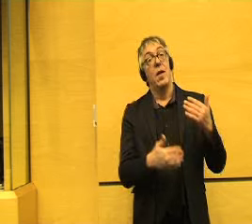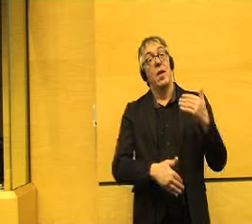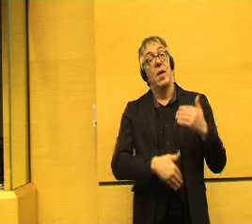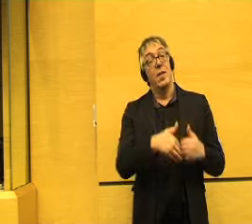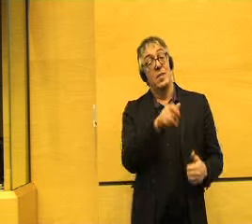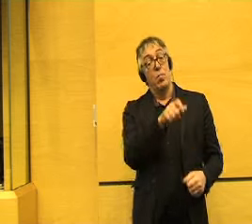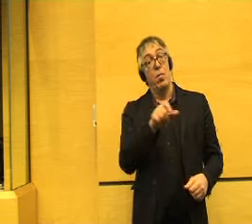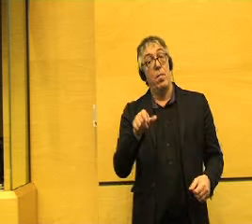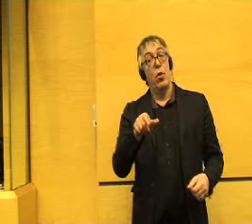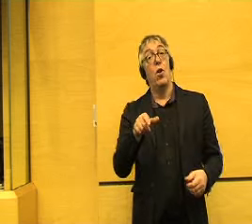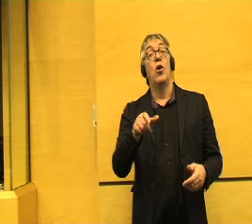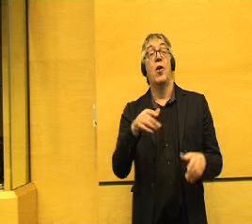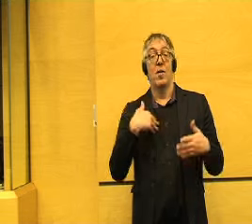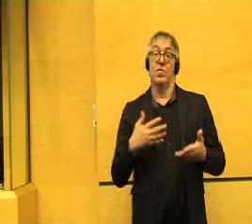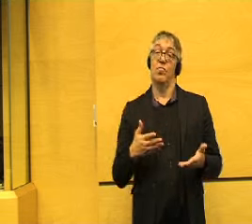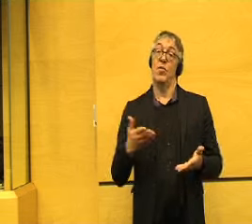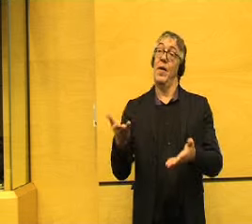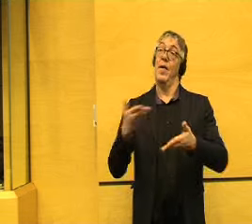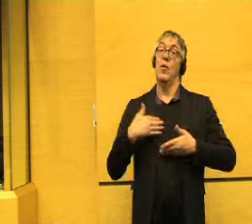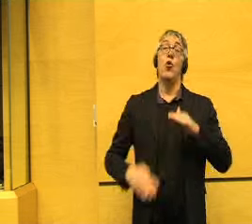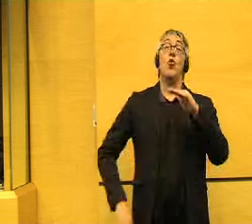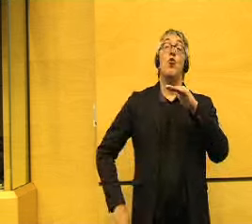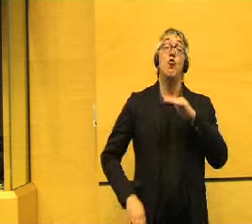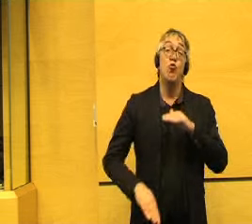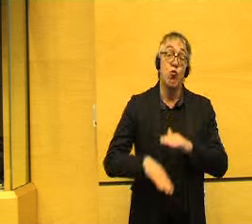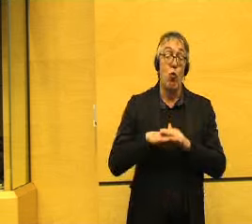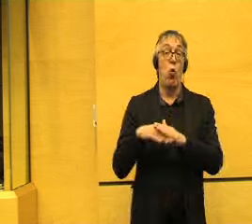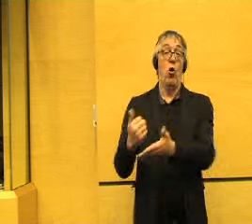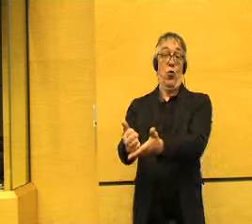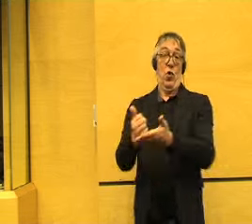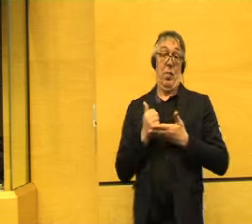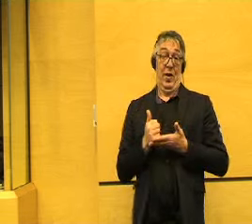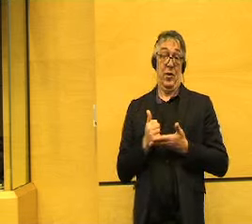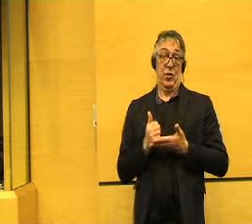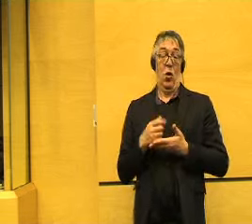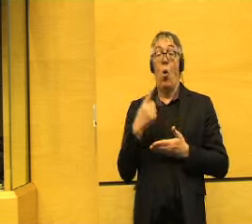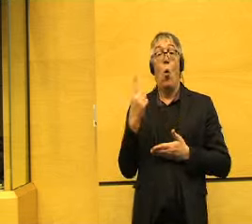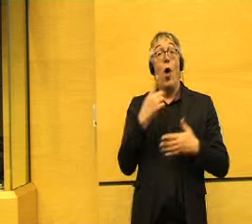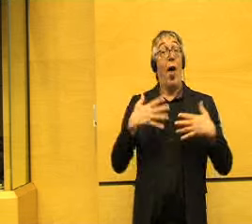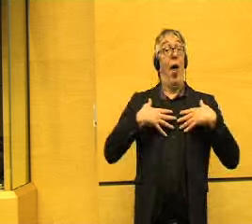comprehensive rehabilitation. I mean to say not only rehabilitation in the area of health, but also